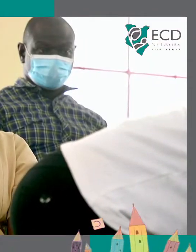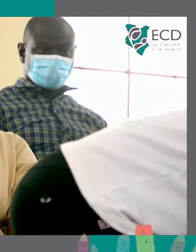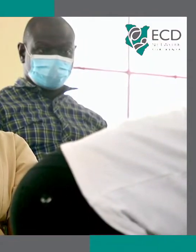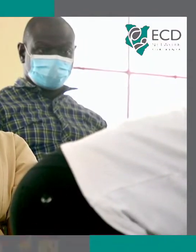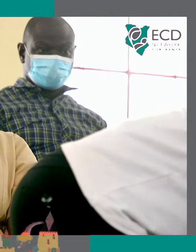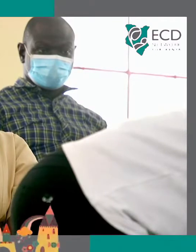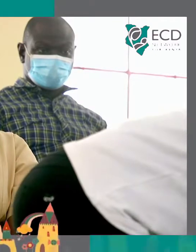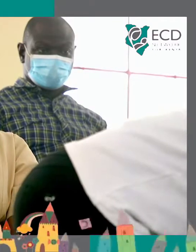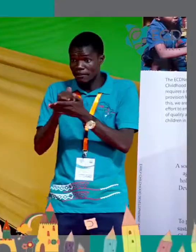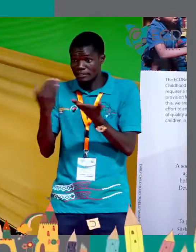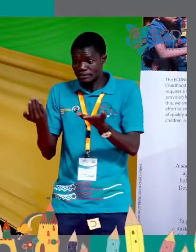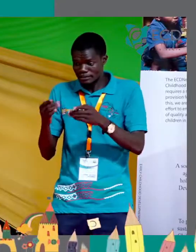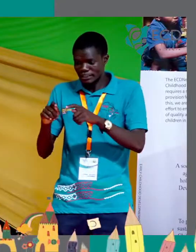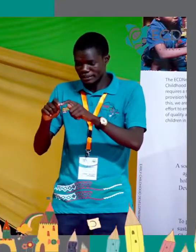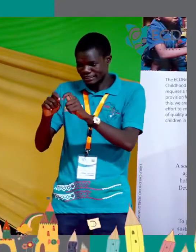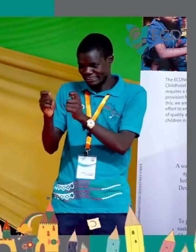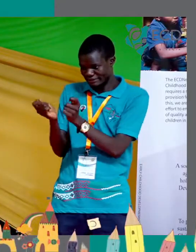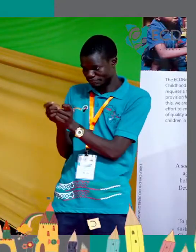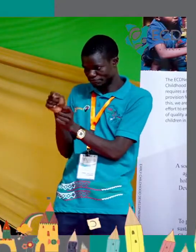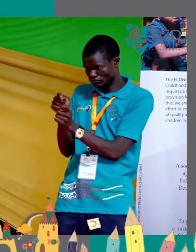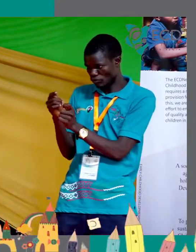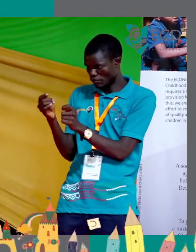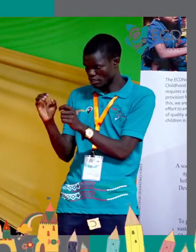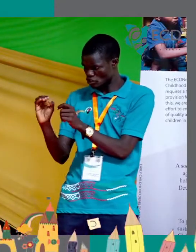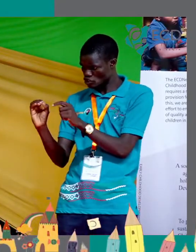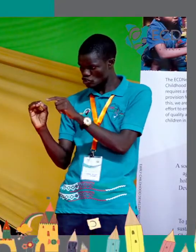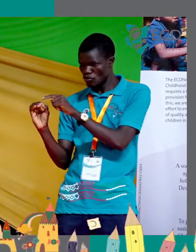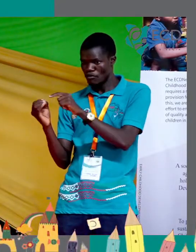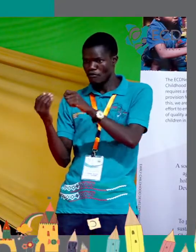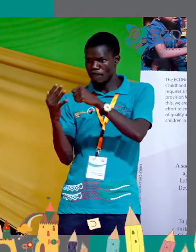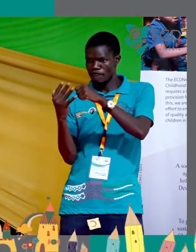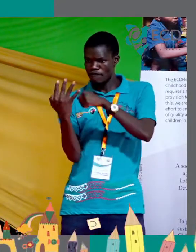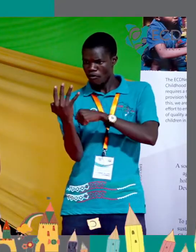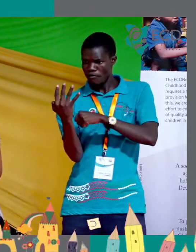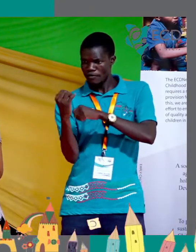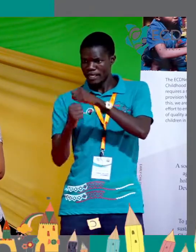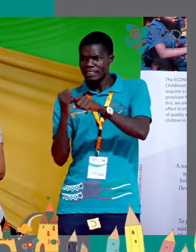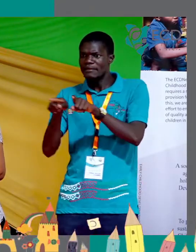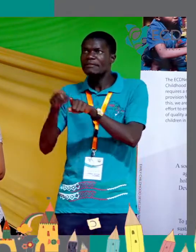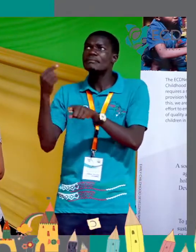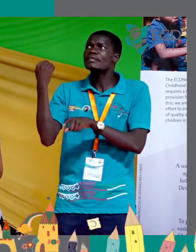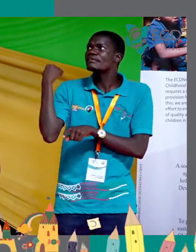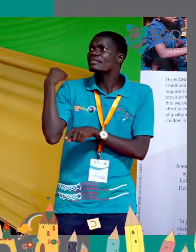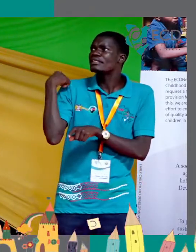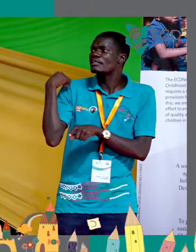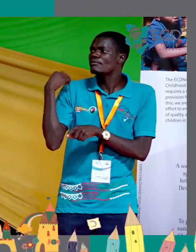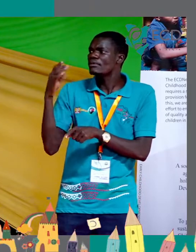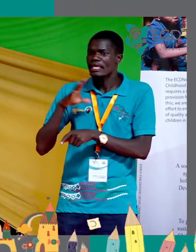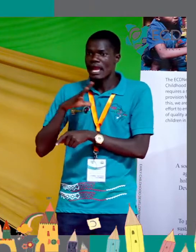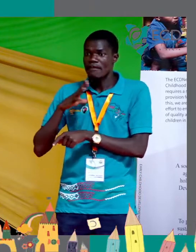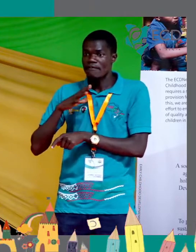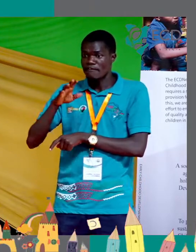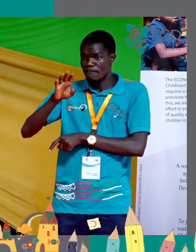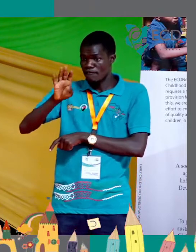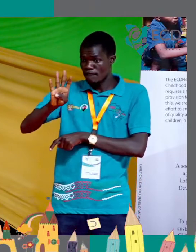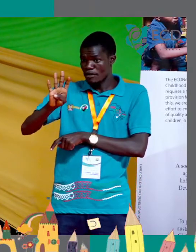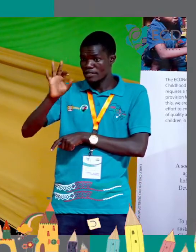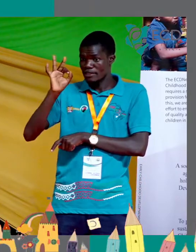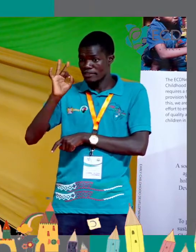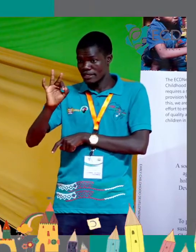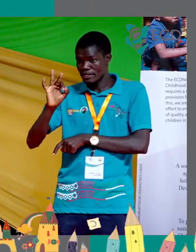This is the team that I'm going to talk about. As I mentioned yesterday, we have 43 penal facilities in the